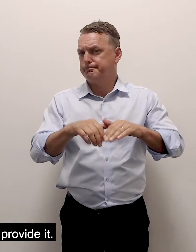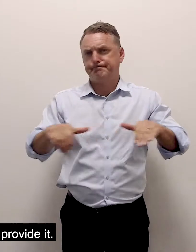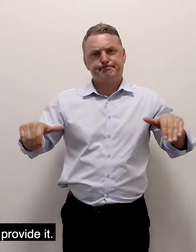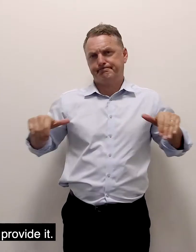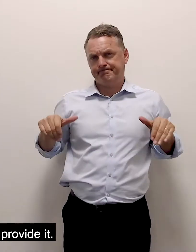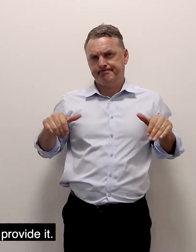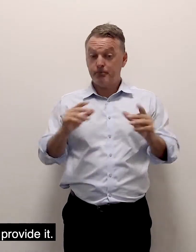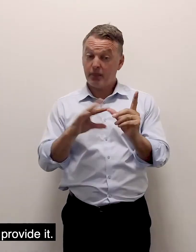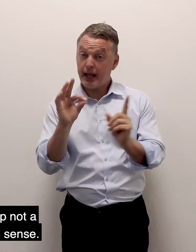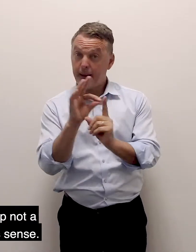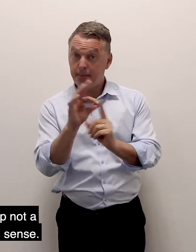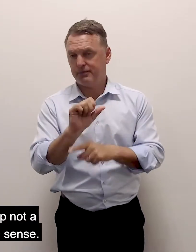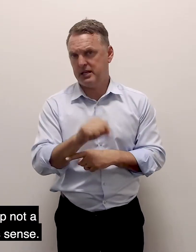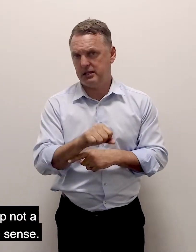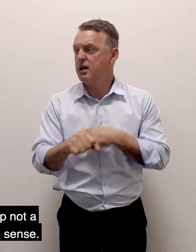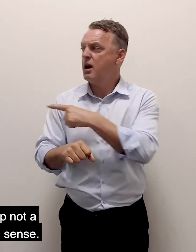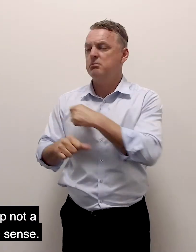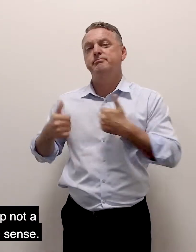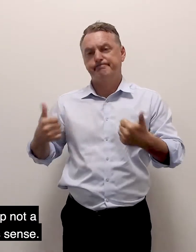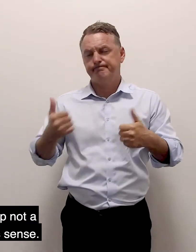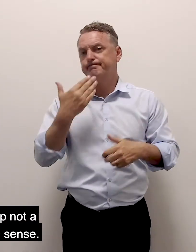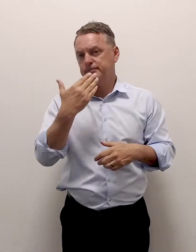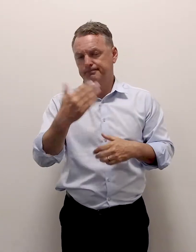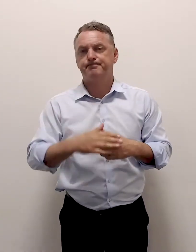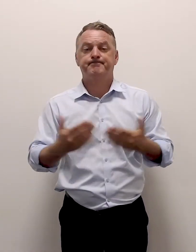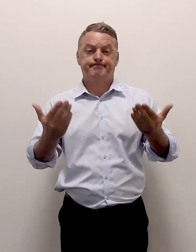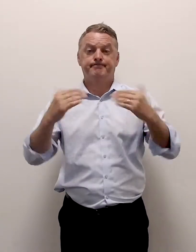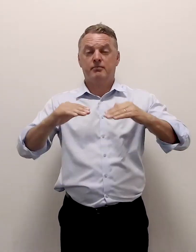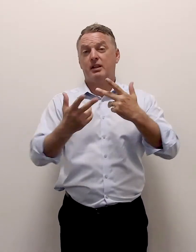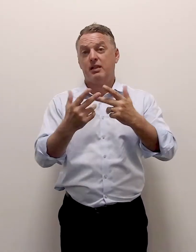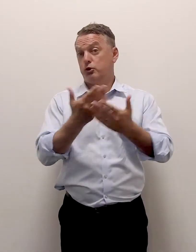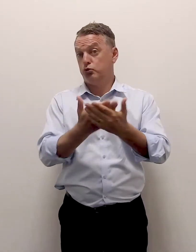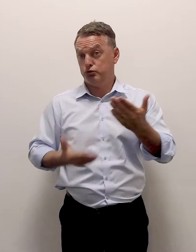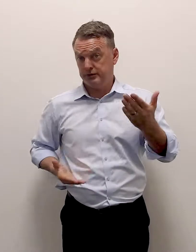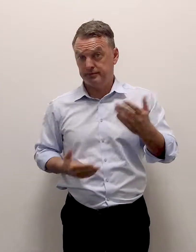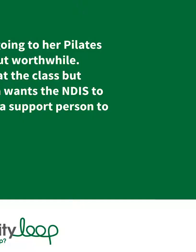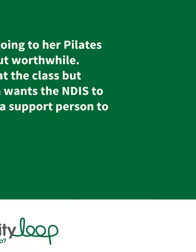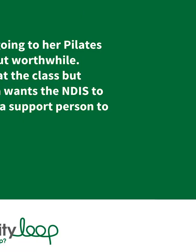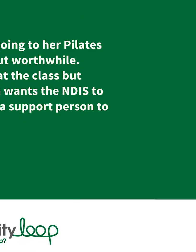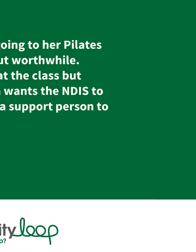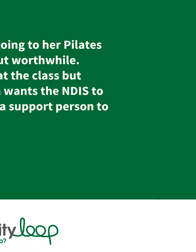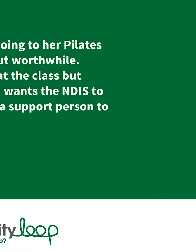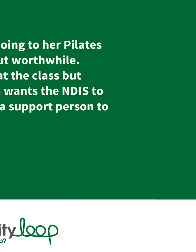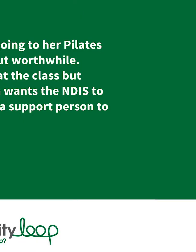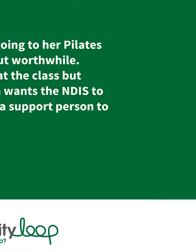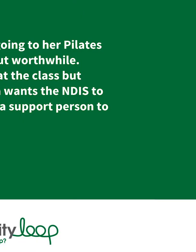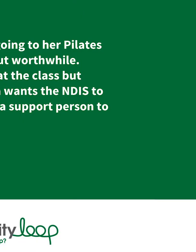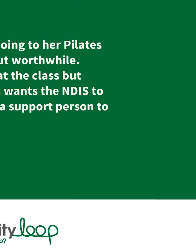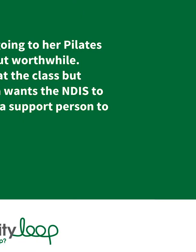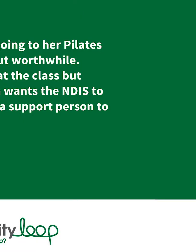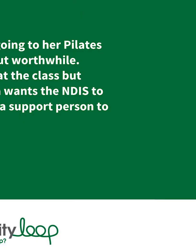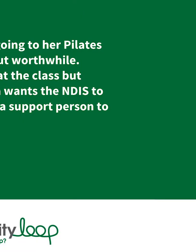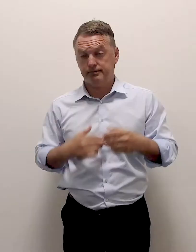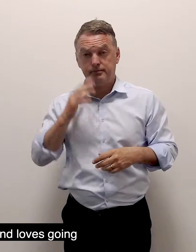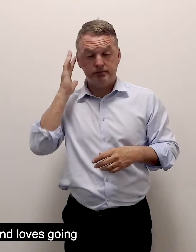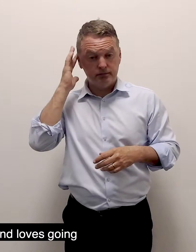do provide it. Okay, yep. Good. Not a problem, that makes sense. Image of exercise card being